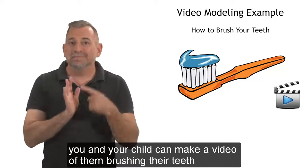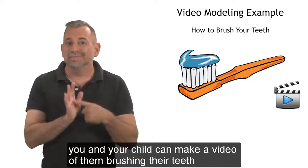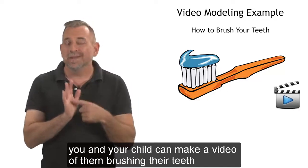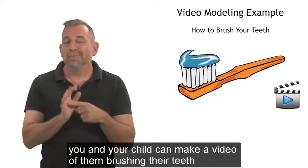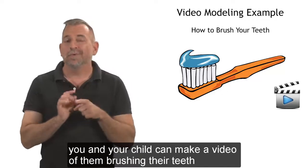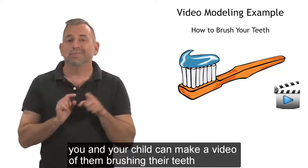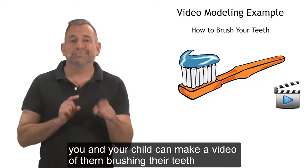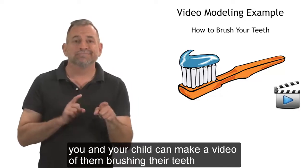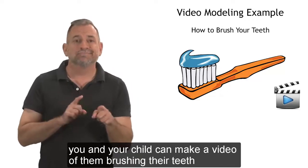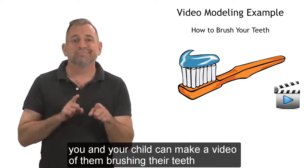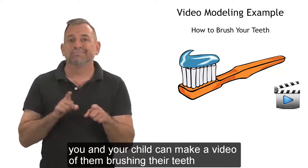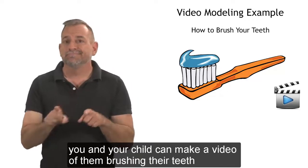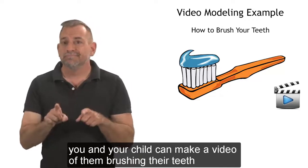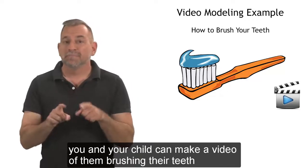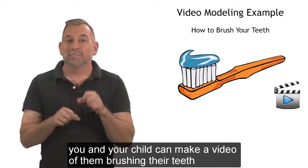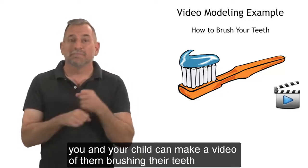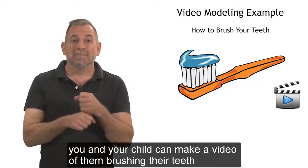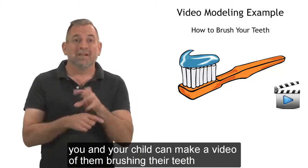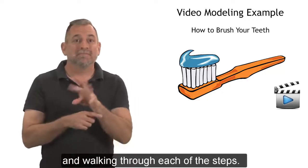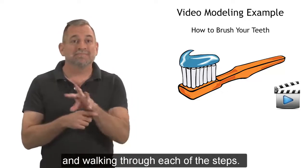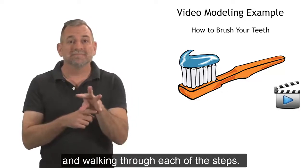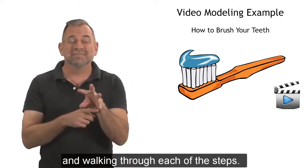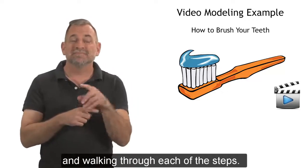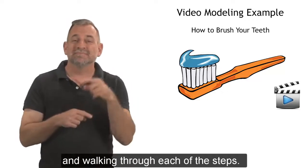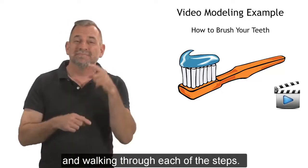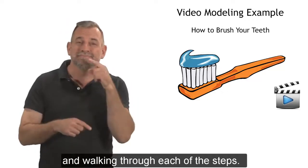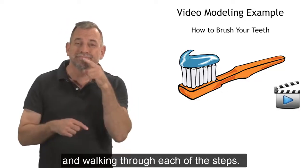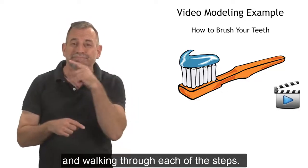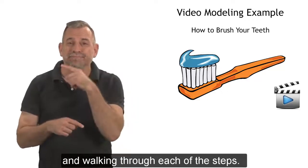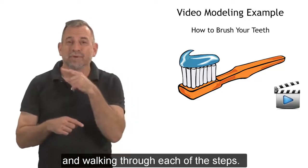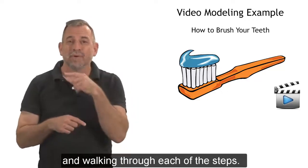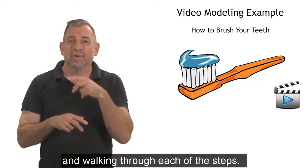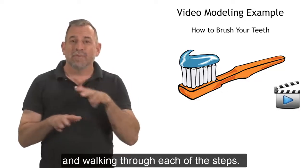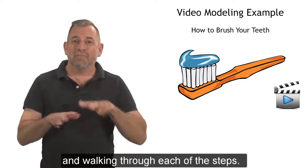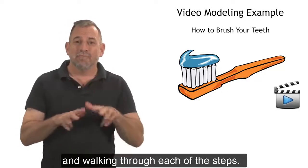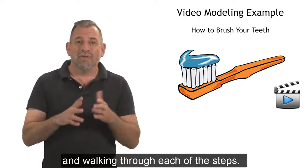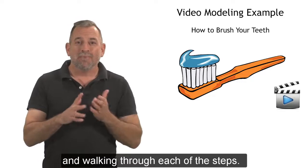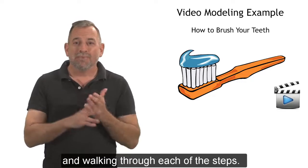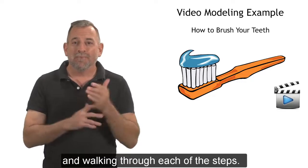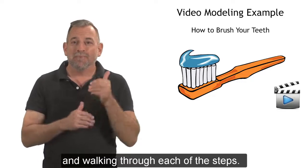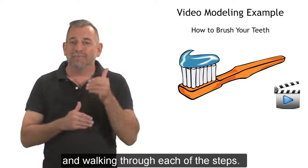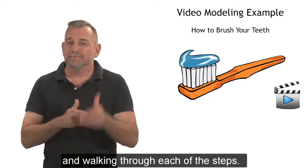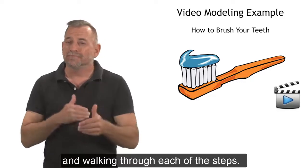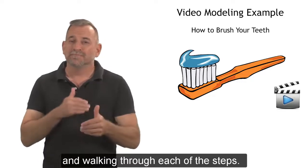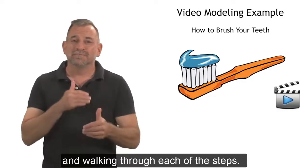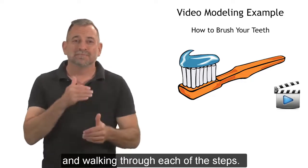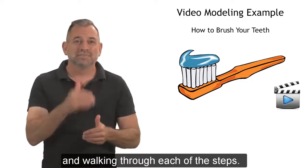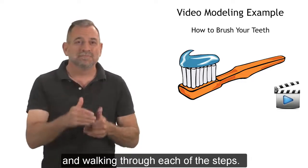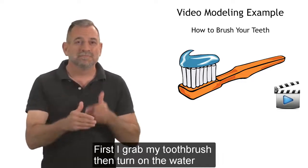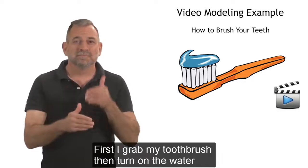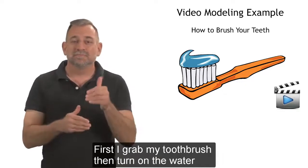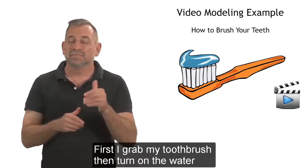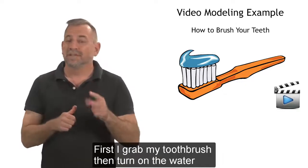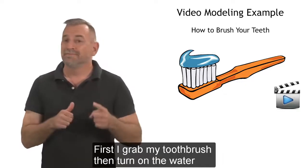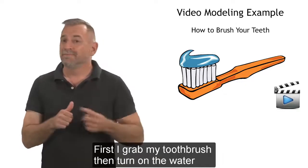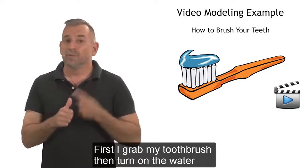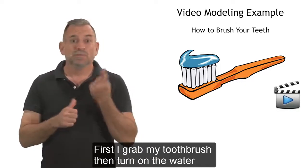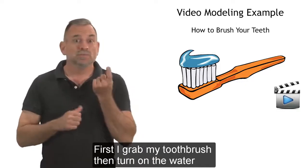video of them brushing their teeth and walking through each of the steps. First, I grab my toothbrush,